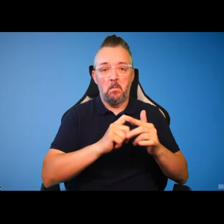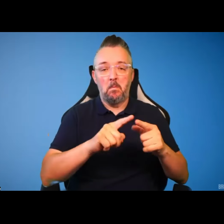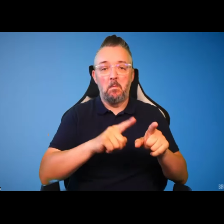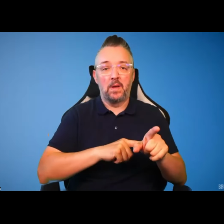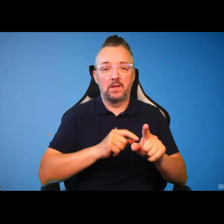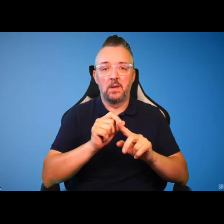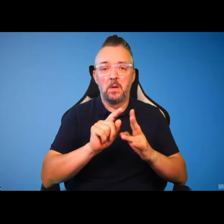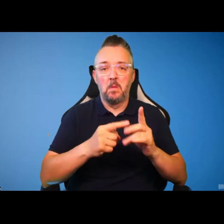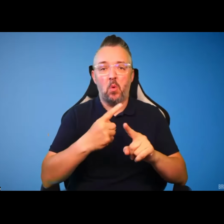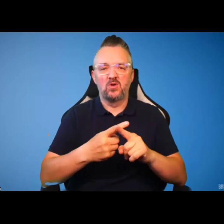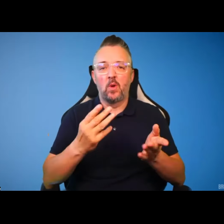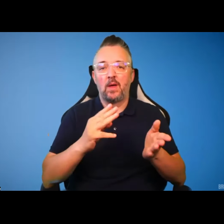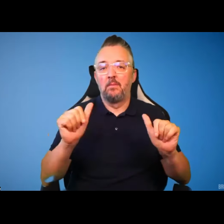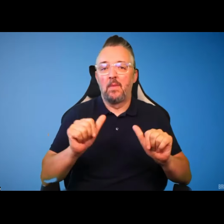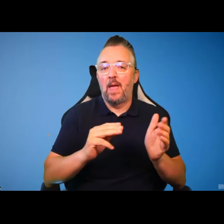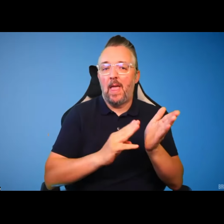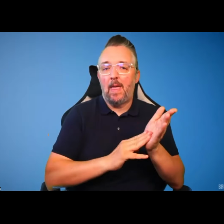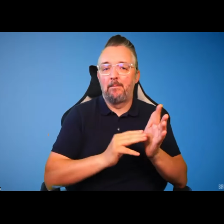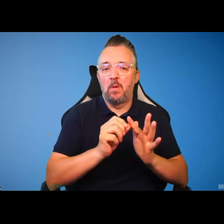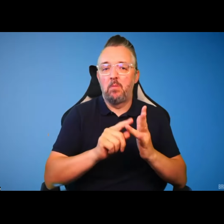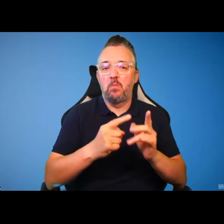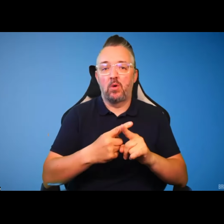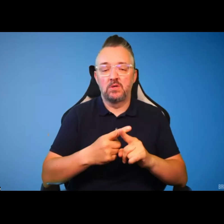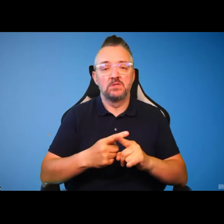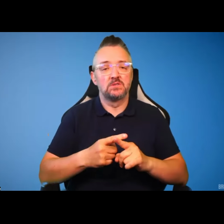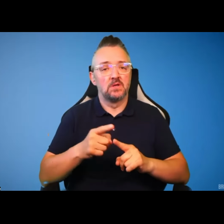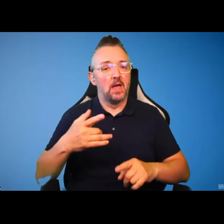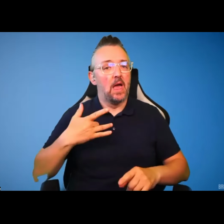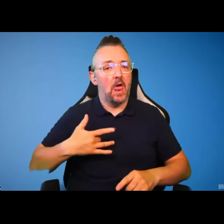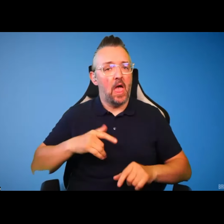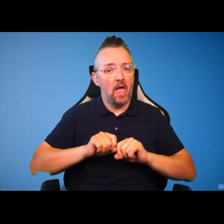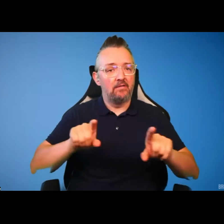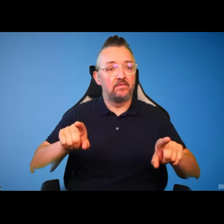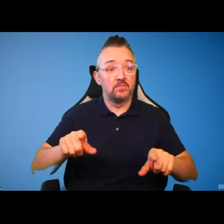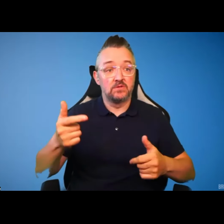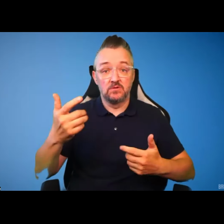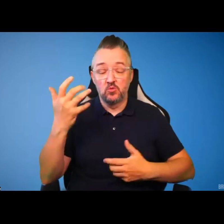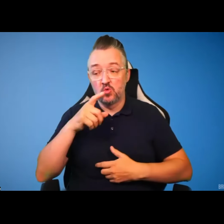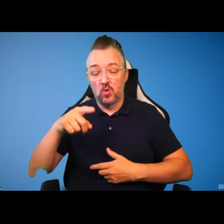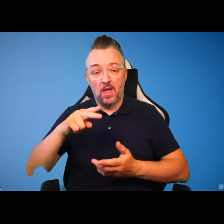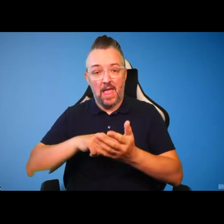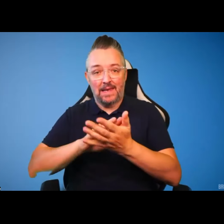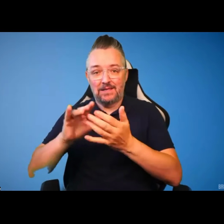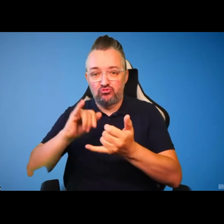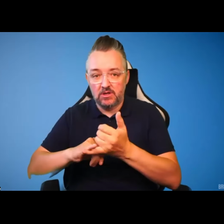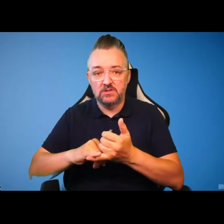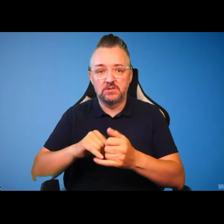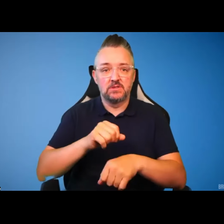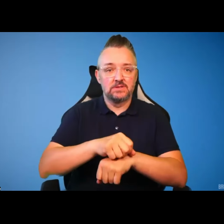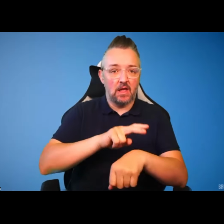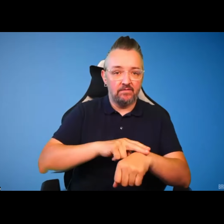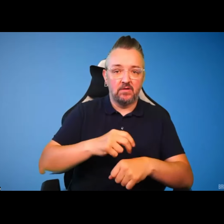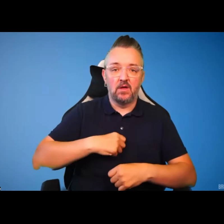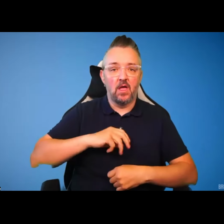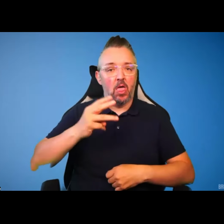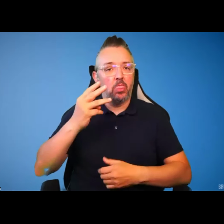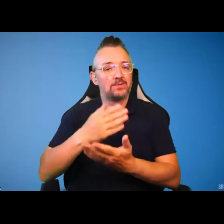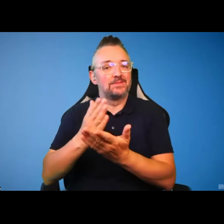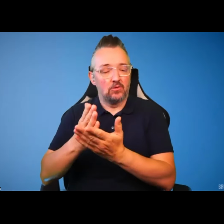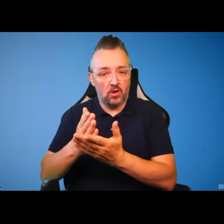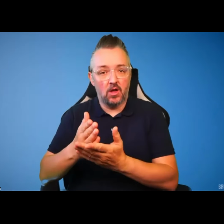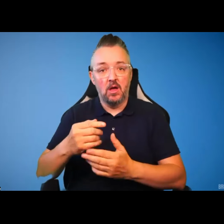brave move, I think, on behalf of Public Health Scotland, NHS colleagues, and my third sector colleagues to come together to try and share as much as